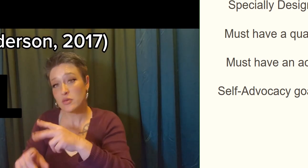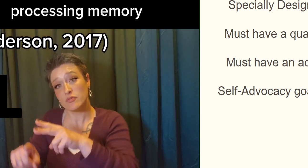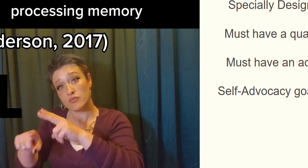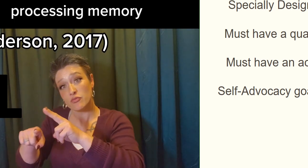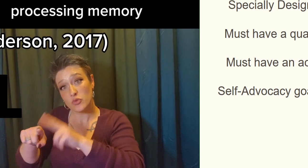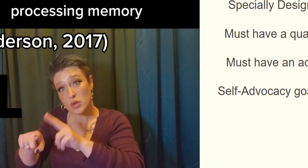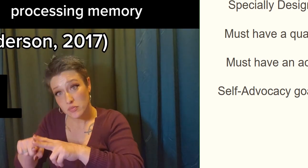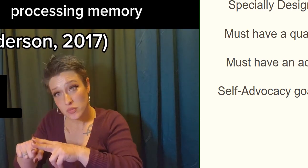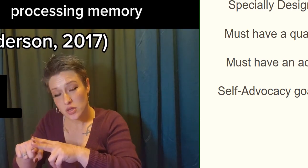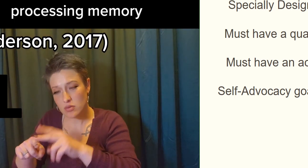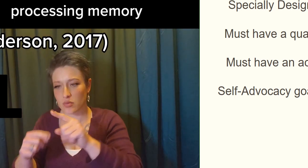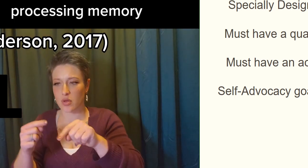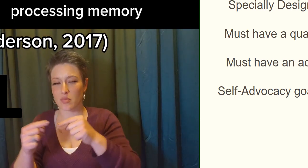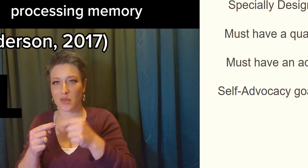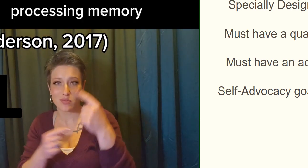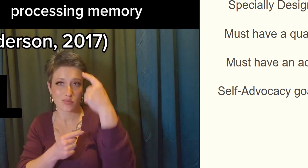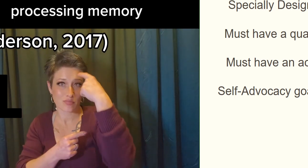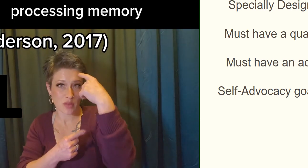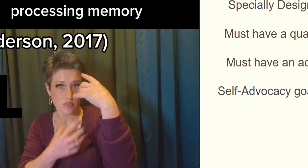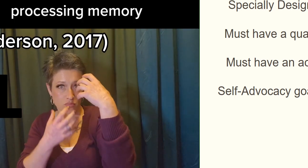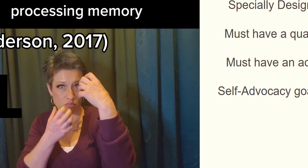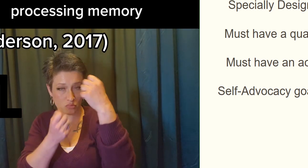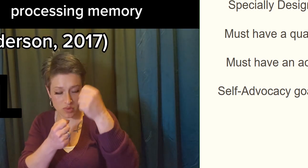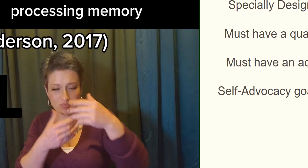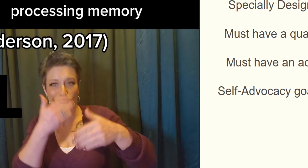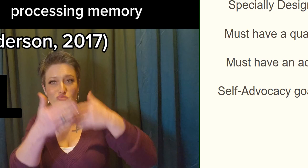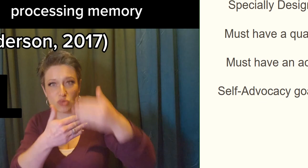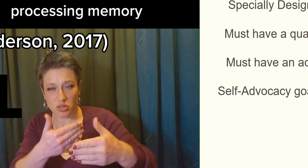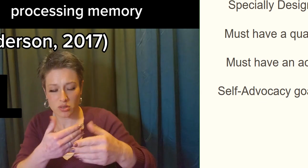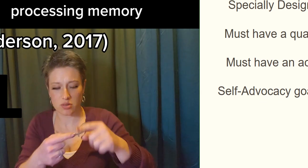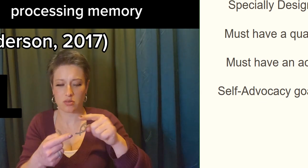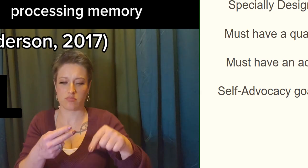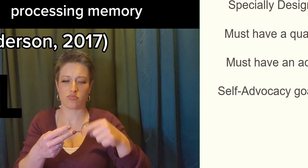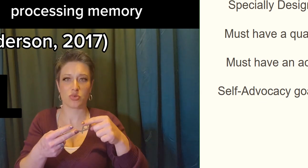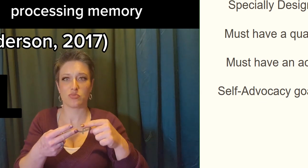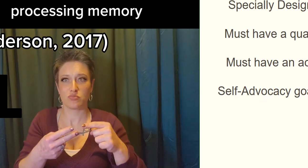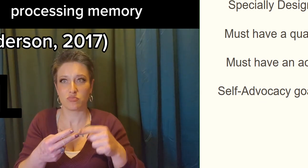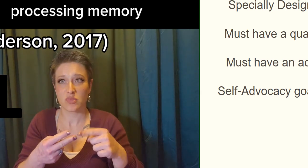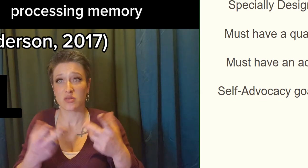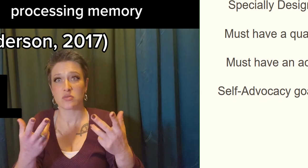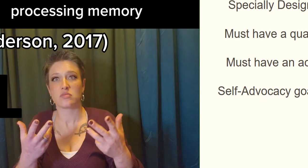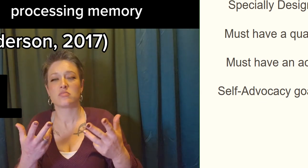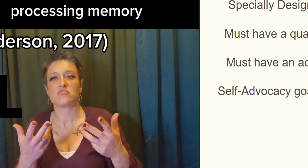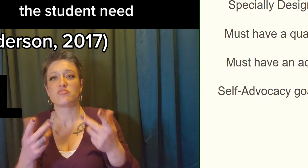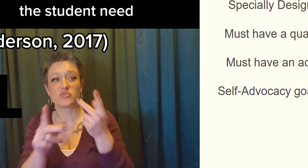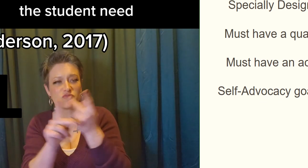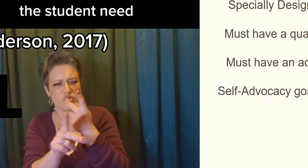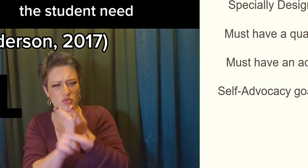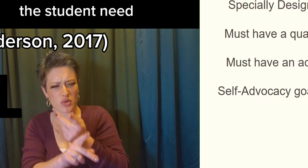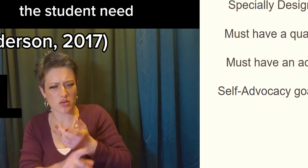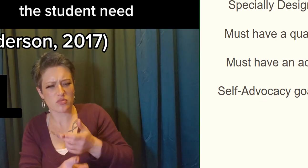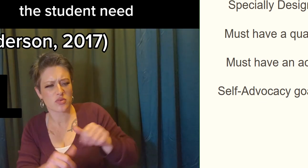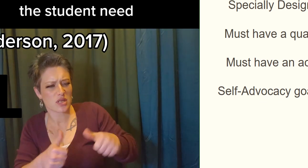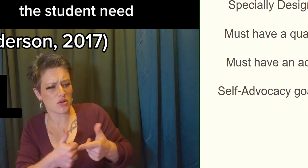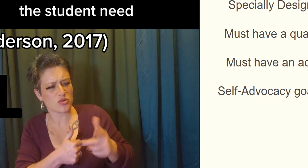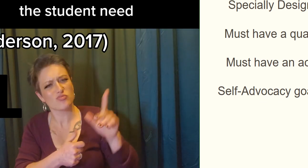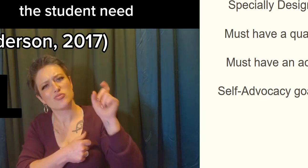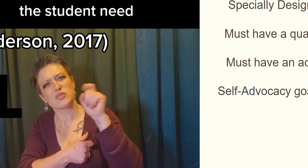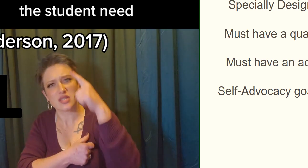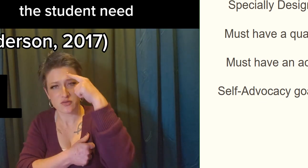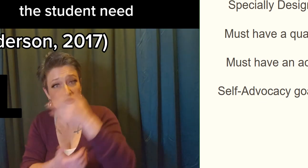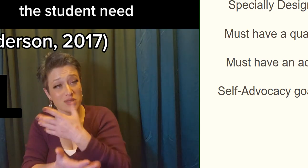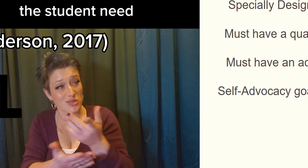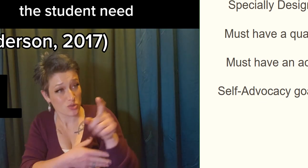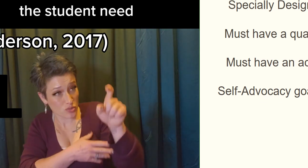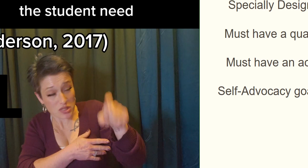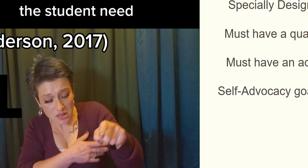We also do assessments for vocabulary and for processing memory and for other things